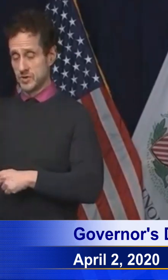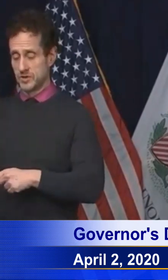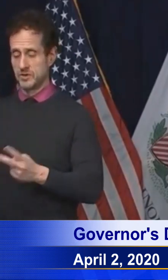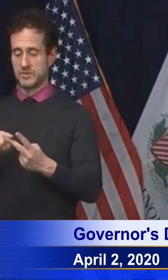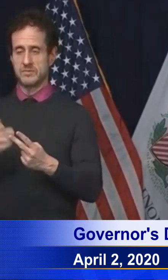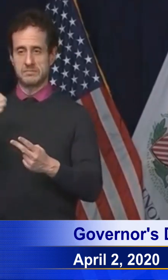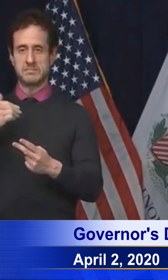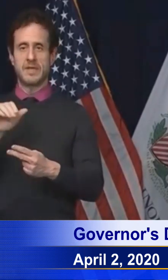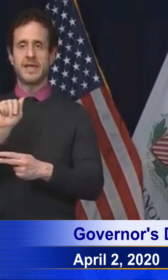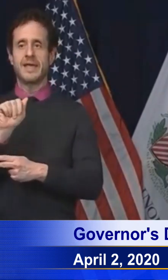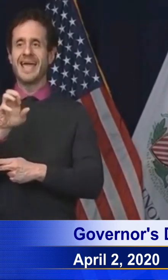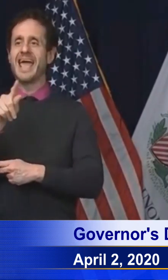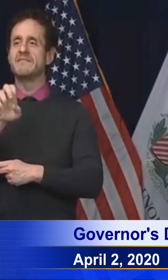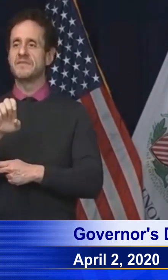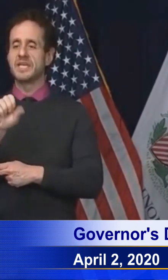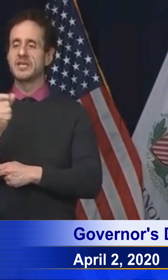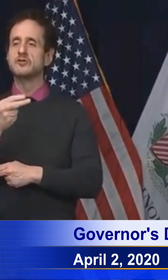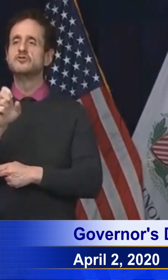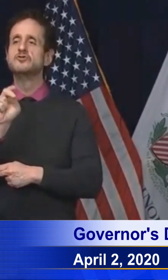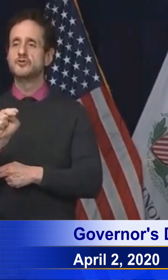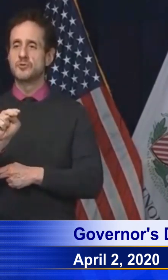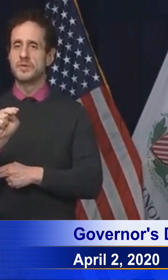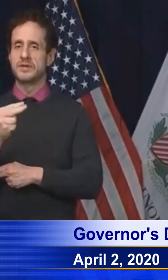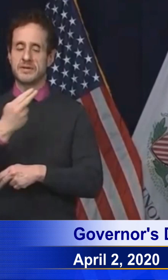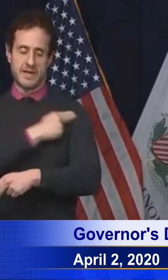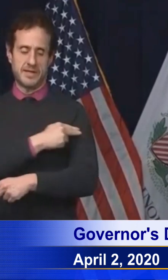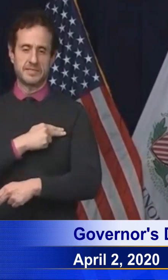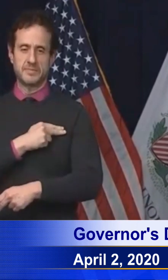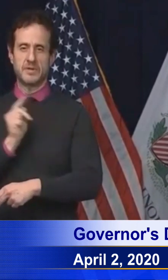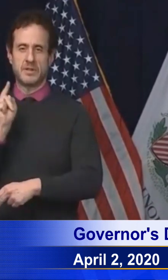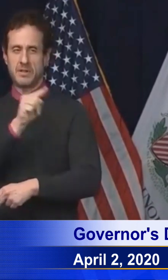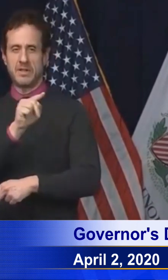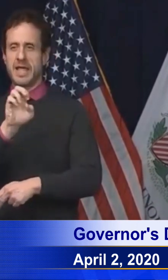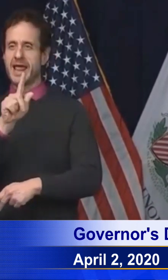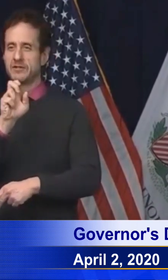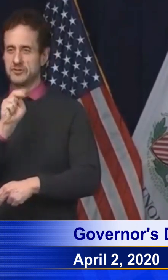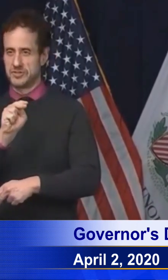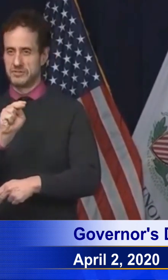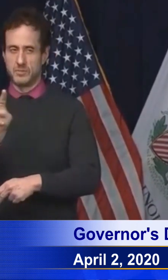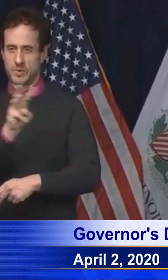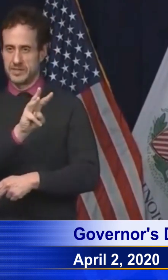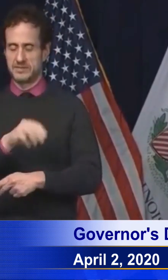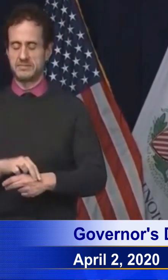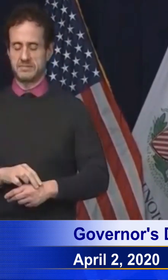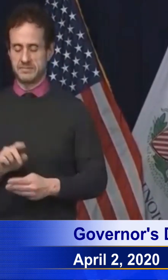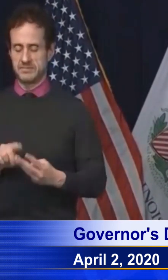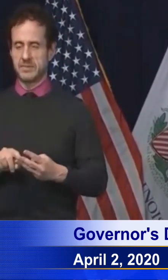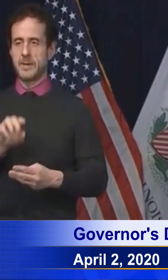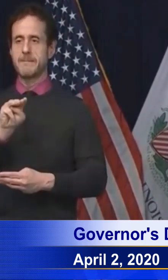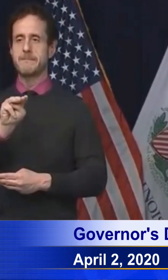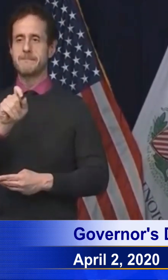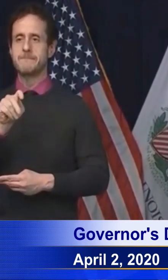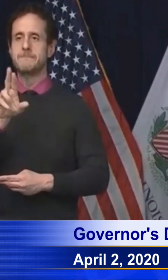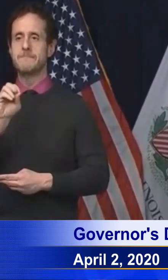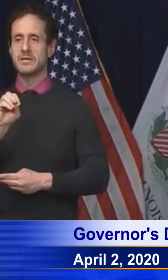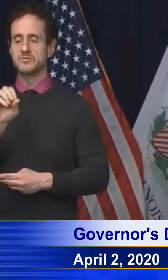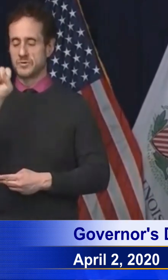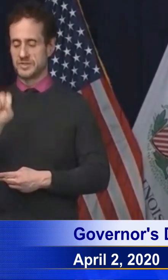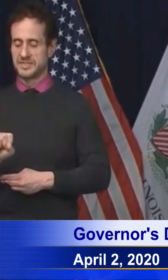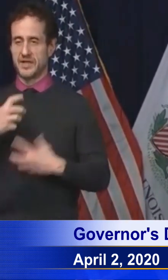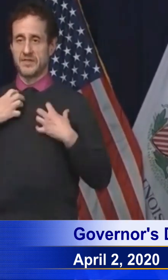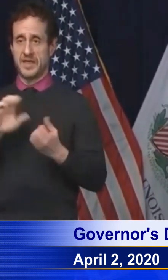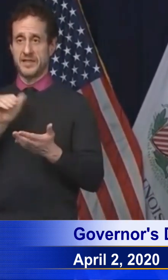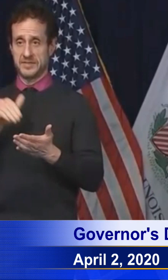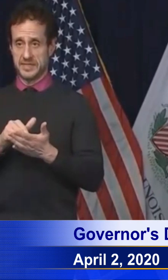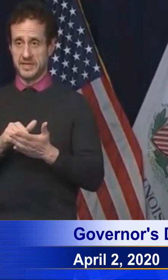former Advocate Sherman Hospital in Elgin, and the Metro South Health Center in